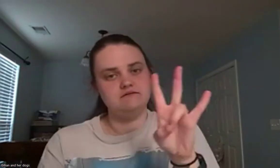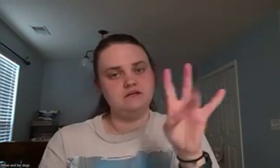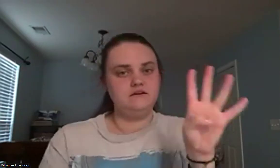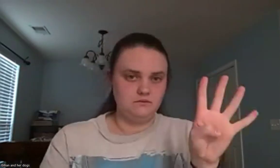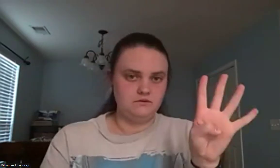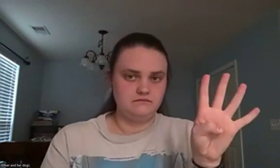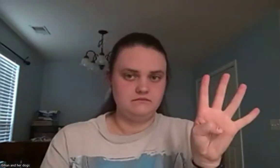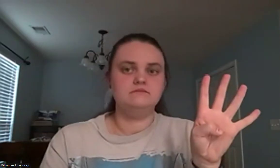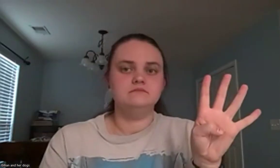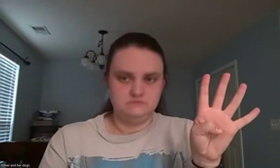374.